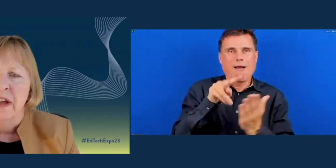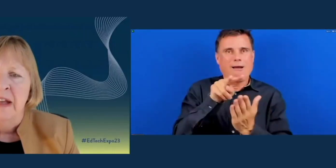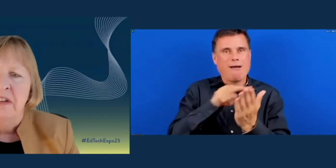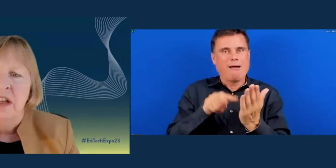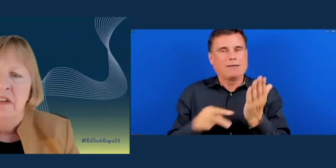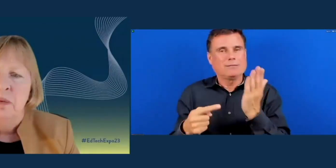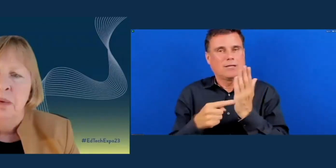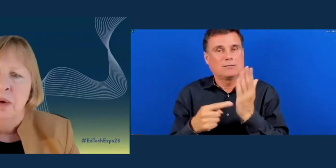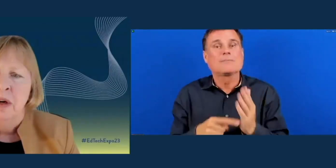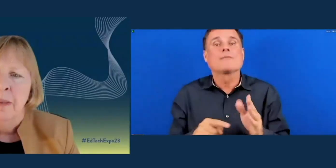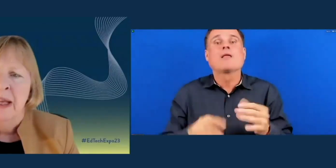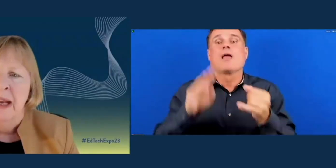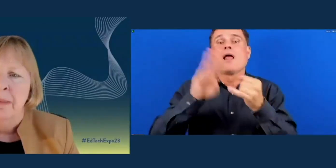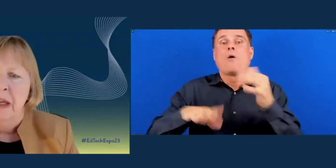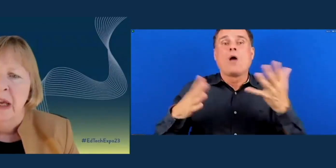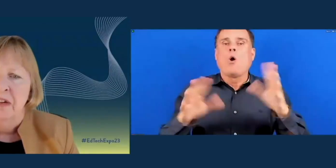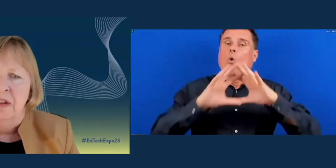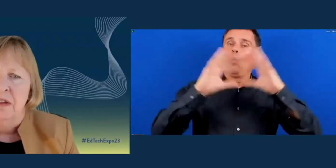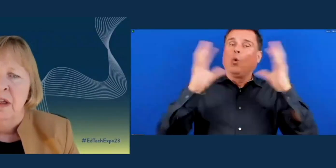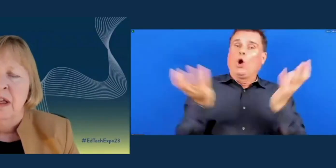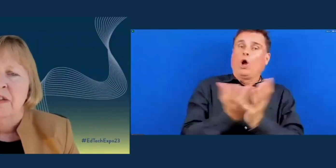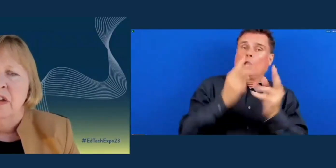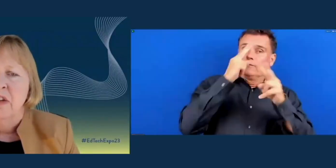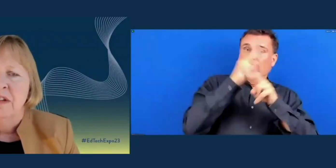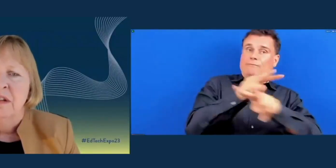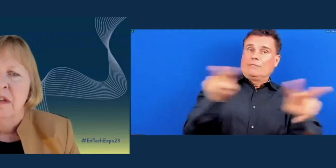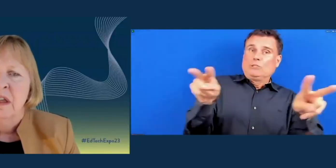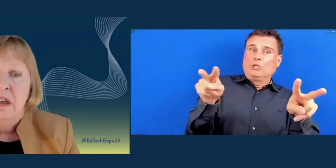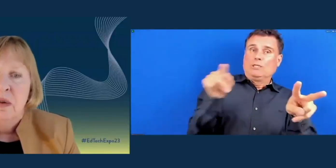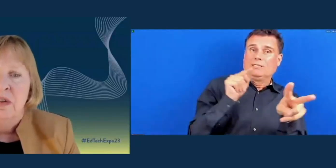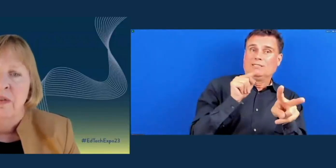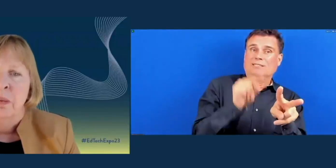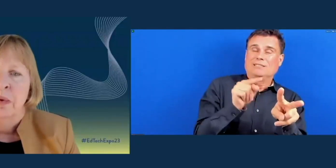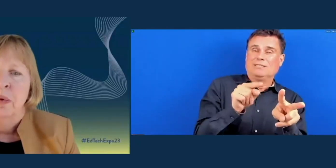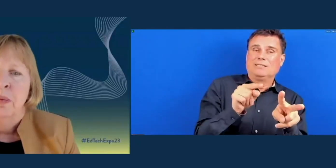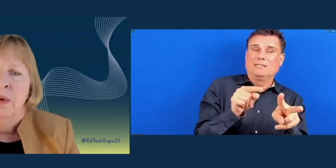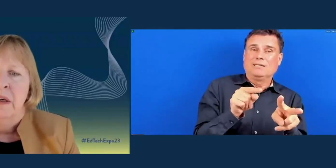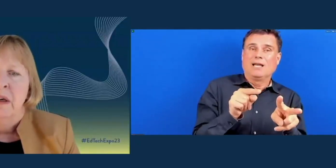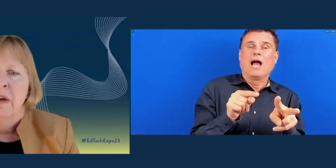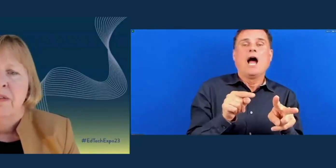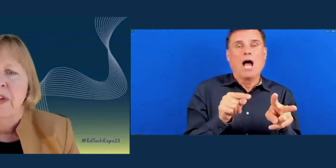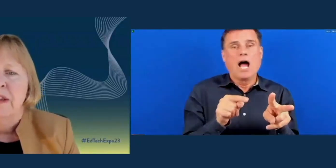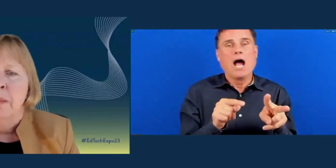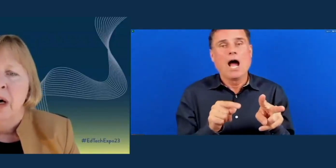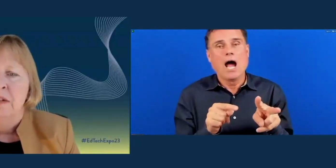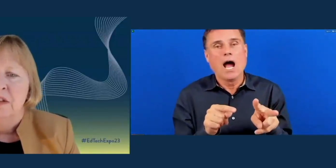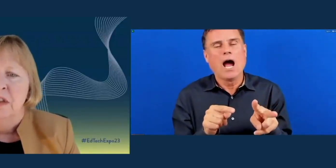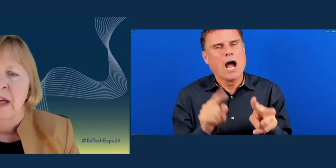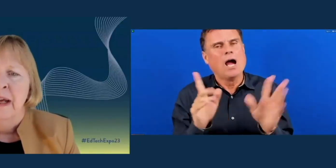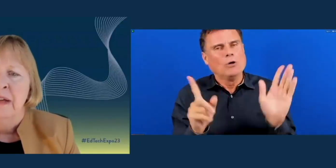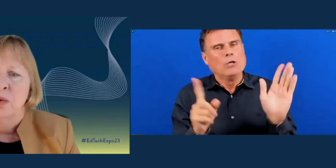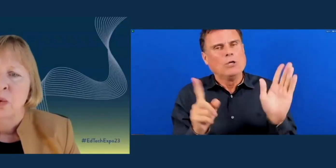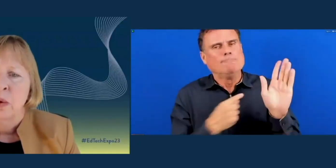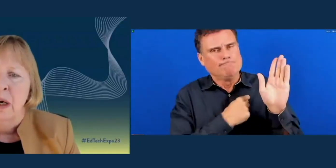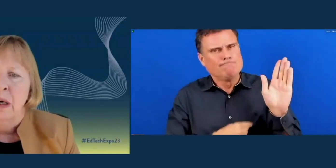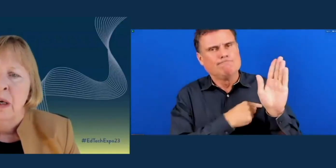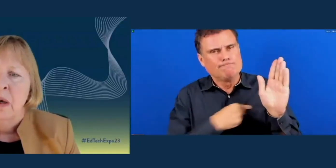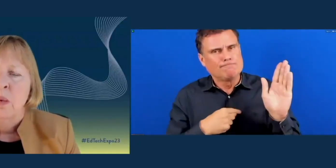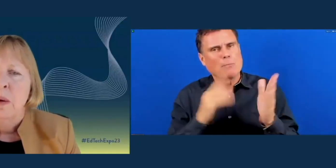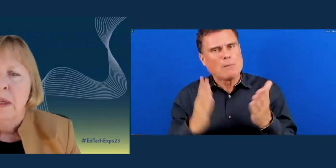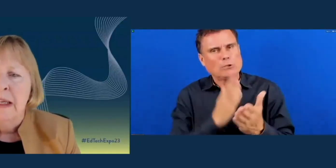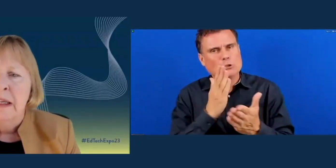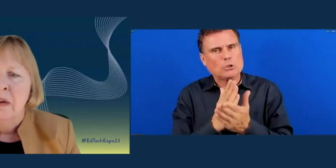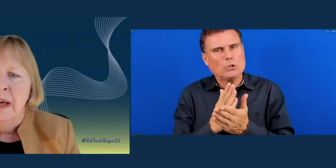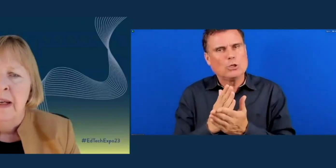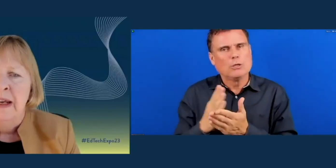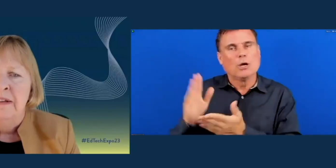Vision's education programming and applications, such as the use of the Bloom Reader, Feed the Monster, and Antura. We